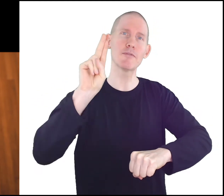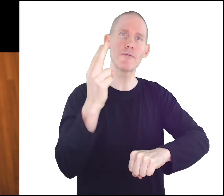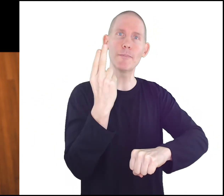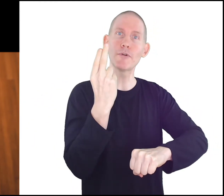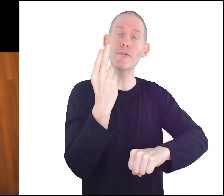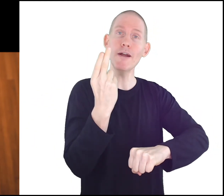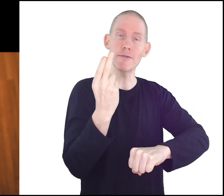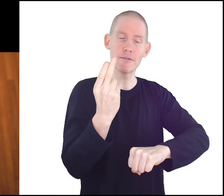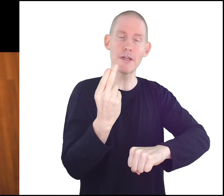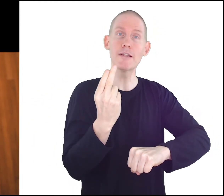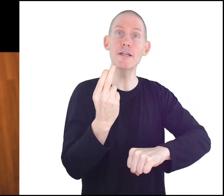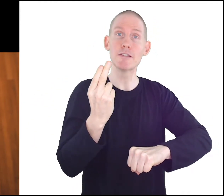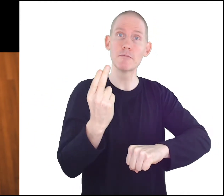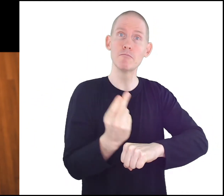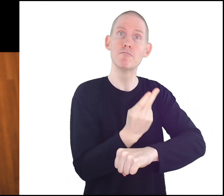flipped around, like this.